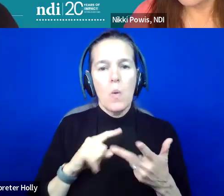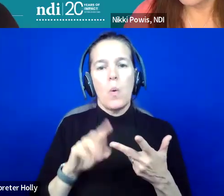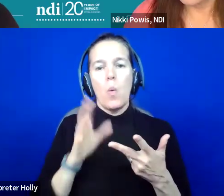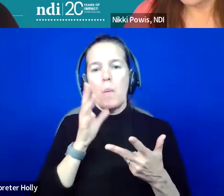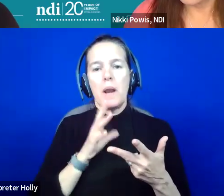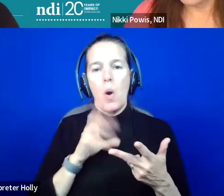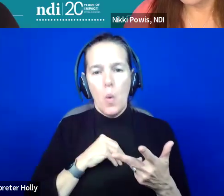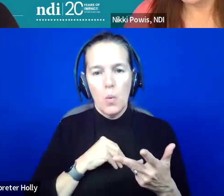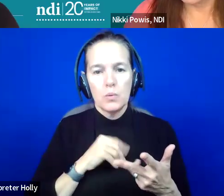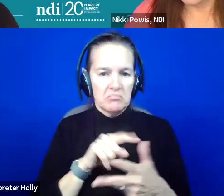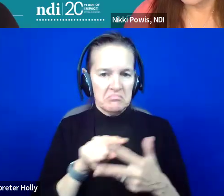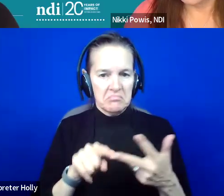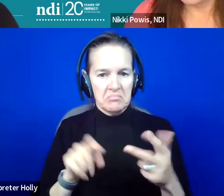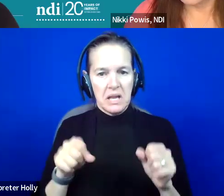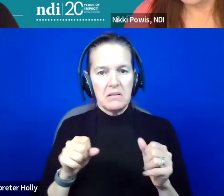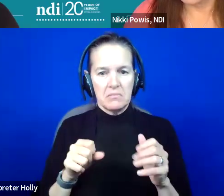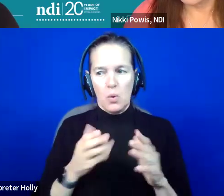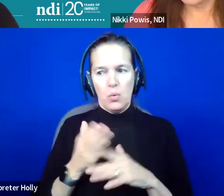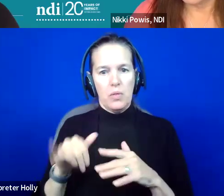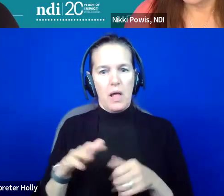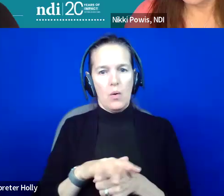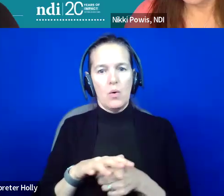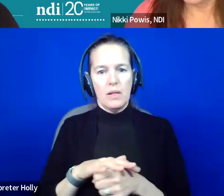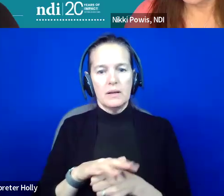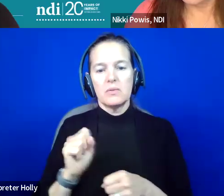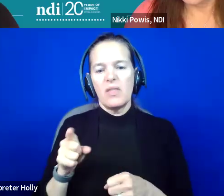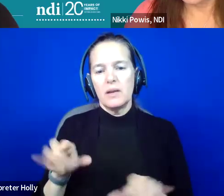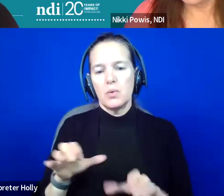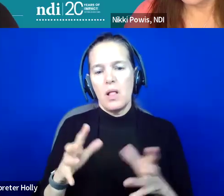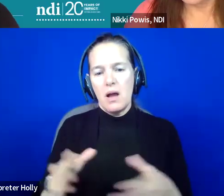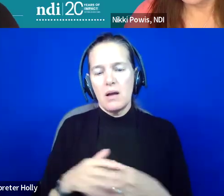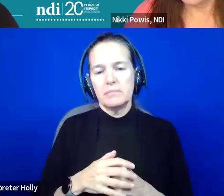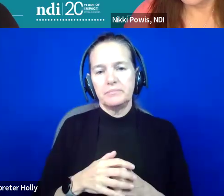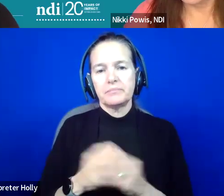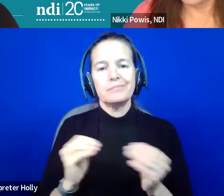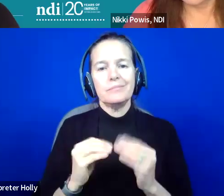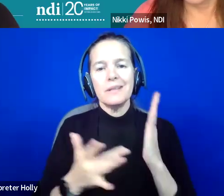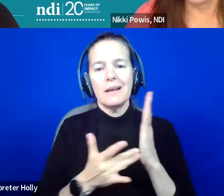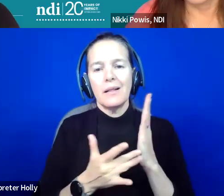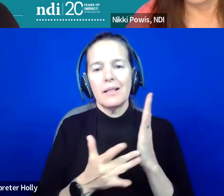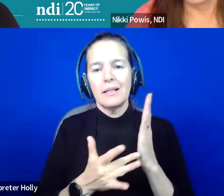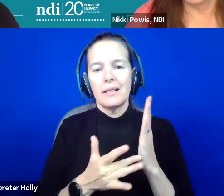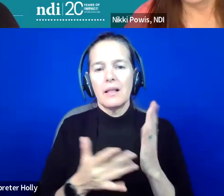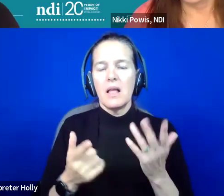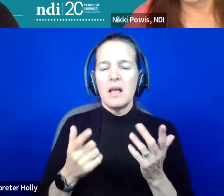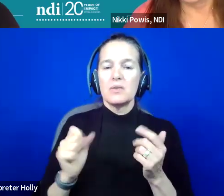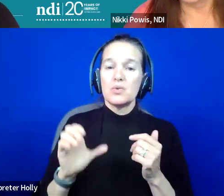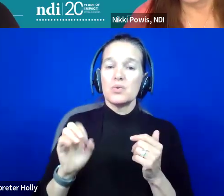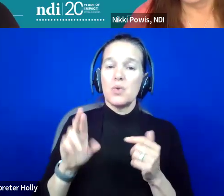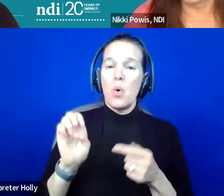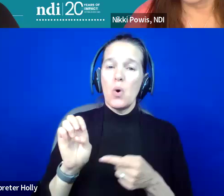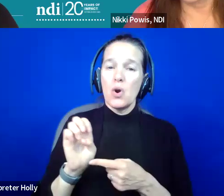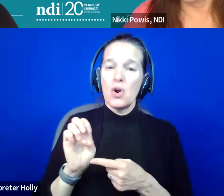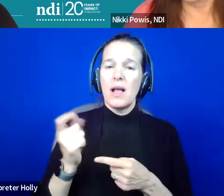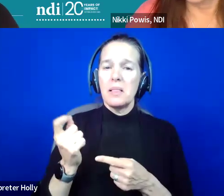them here locally. So I know they definitely do a lot in that space. A lot of the more technical stuff. I find the SCORE is a little bit